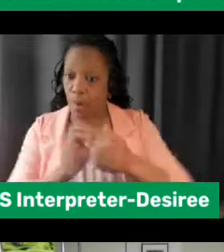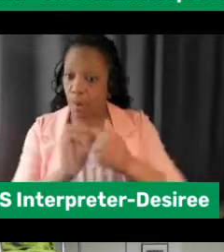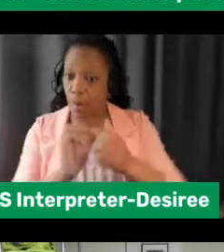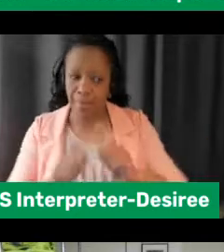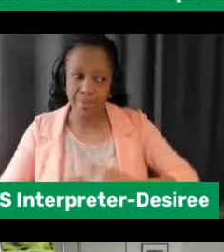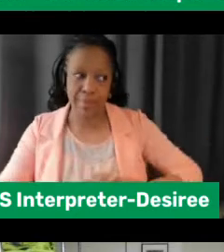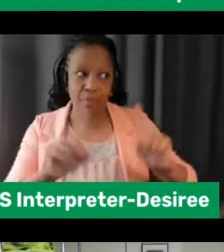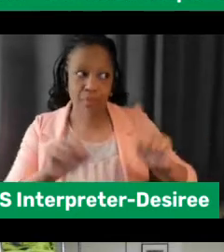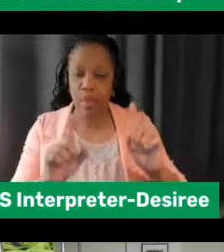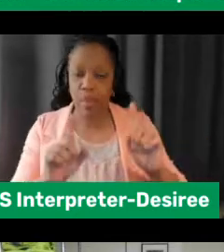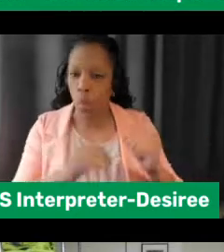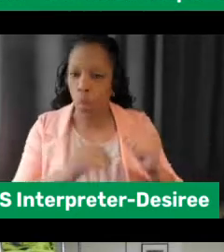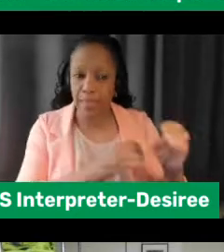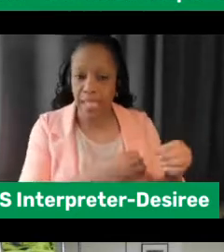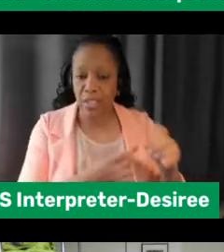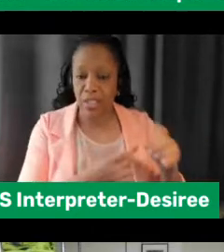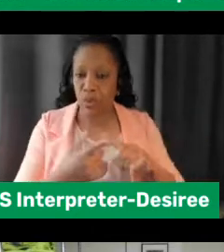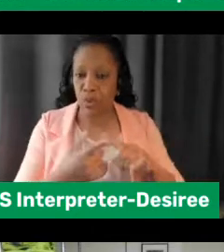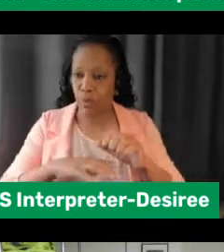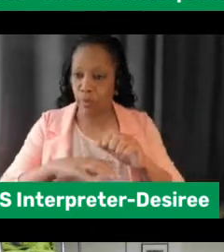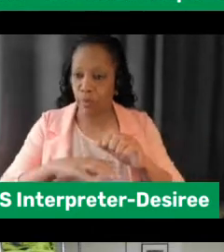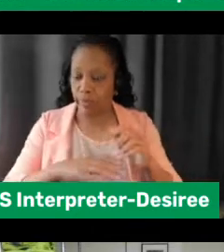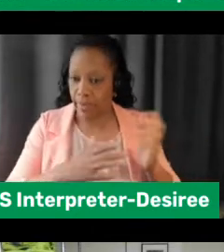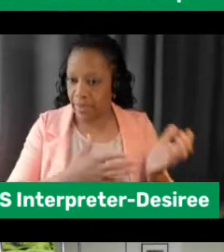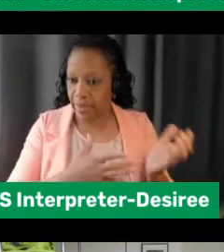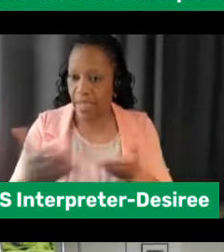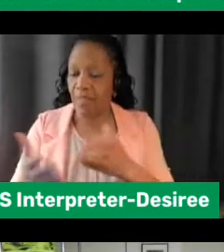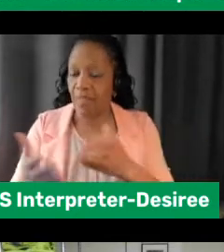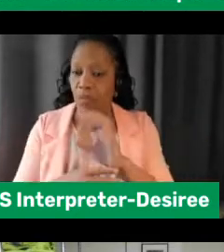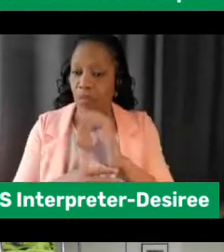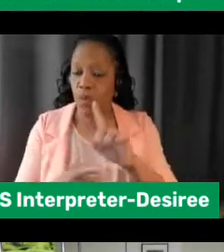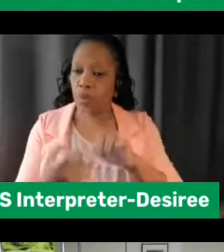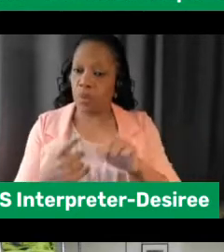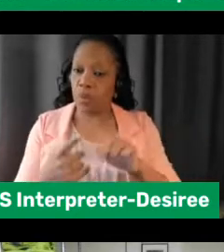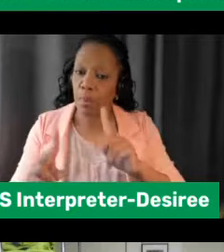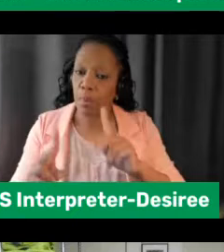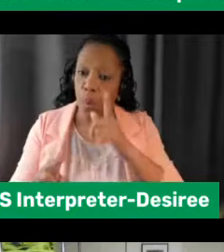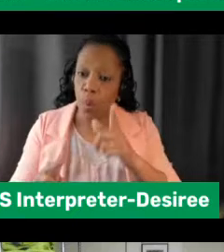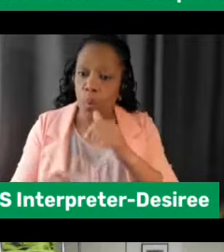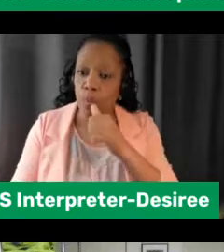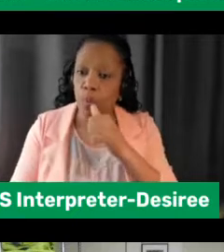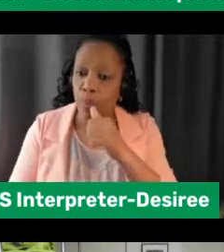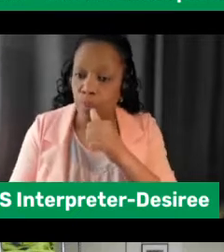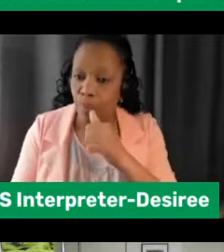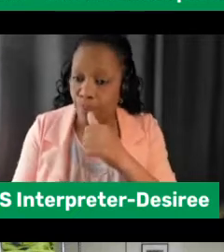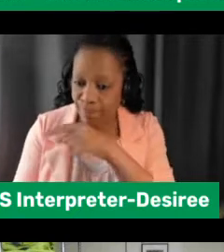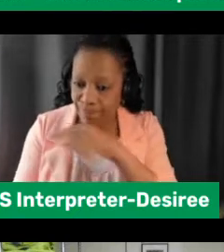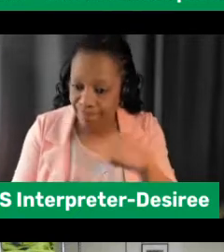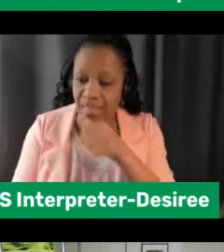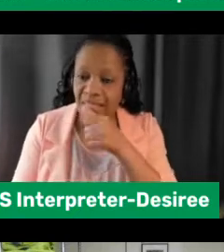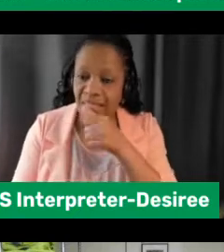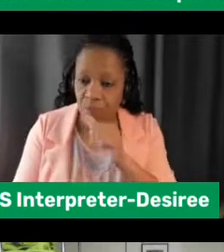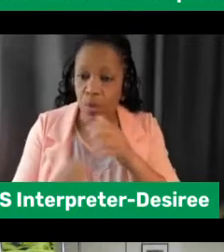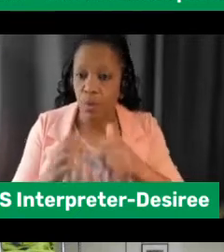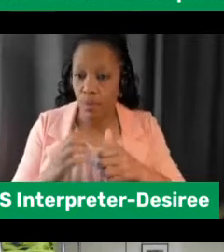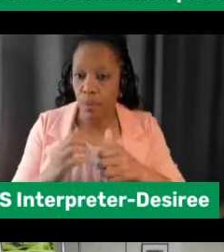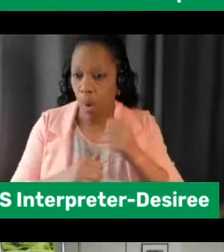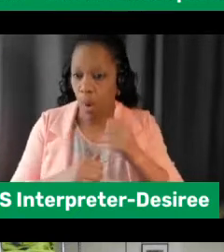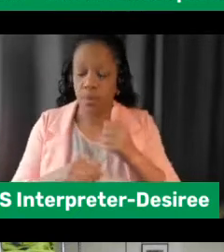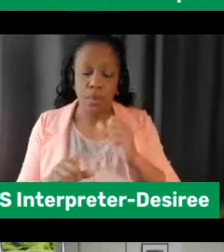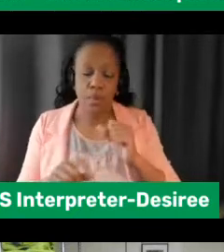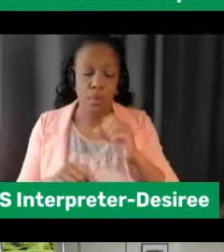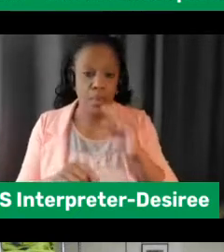to people who are suffering the most during the pandemic. So that's how we got started, really doing that emergency food